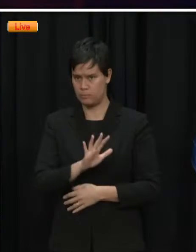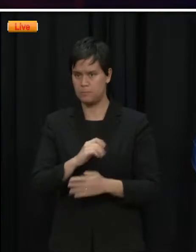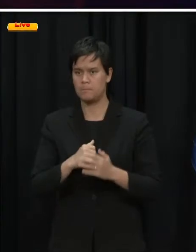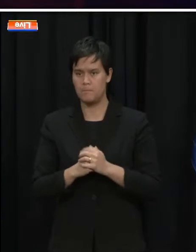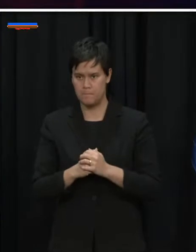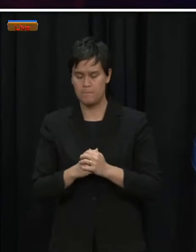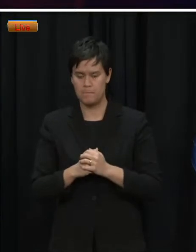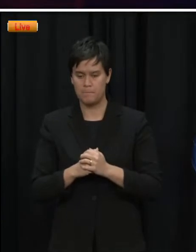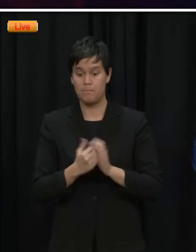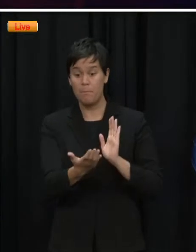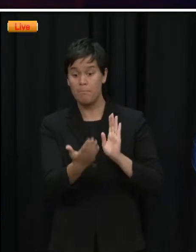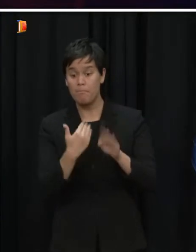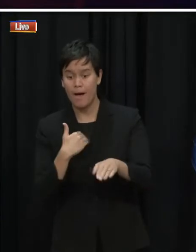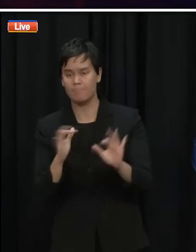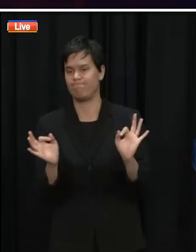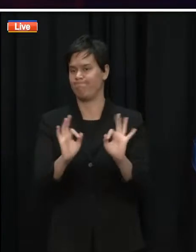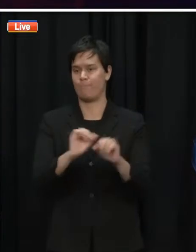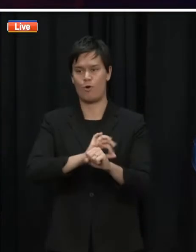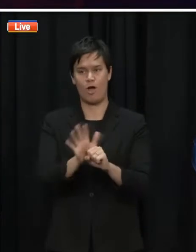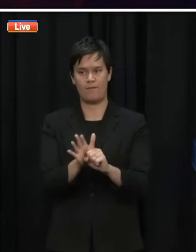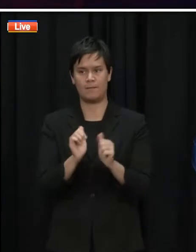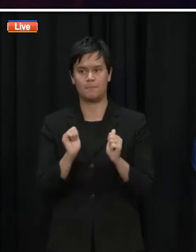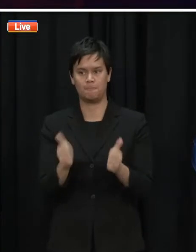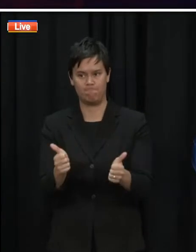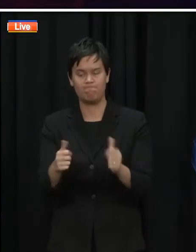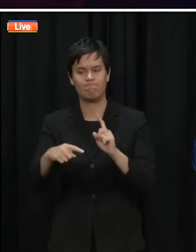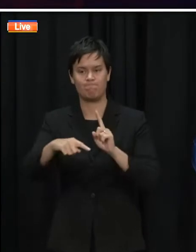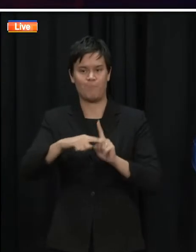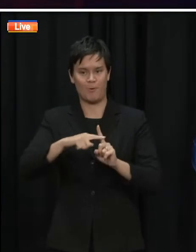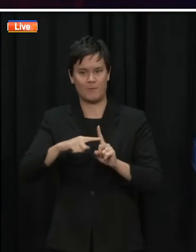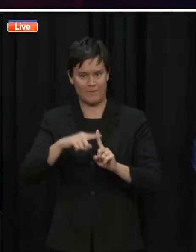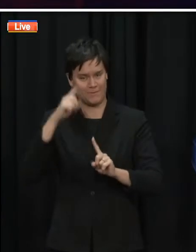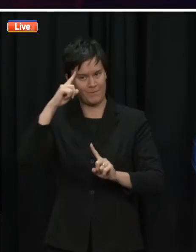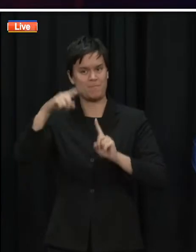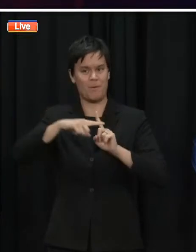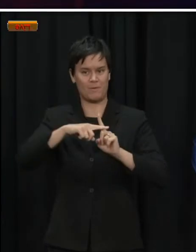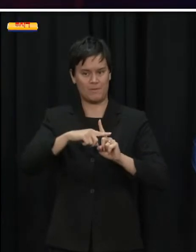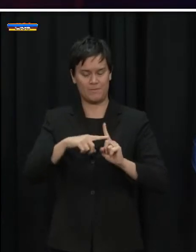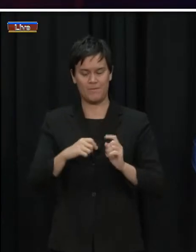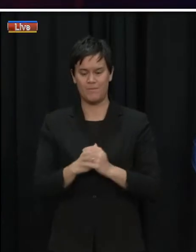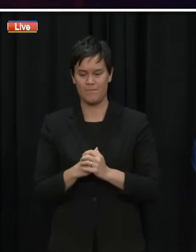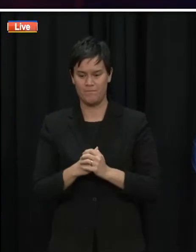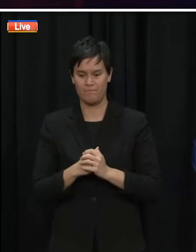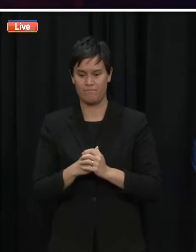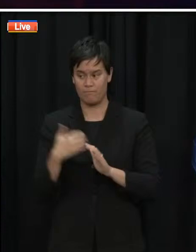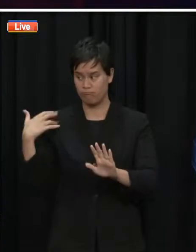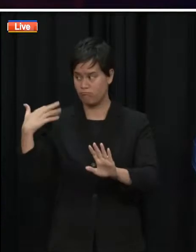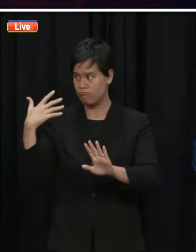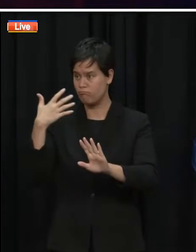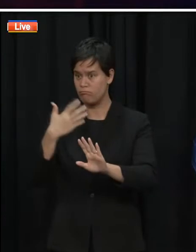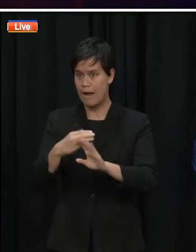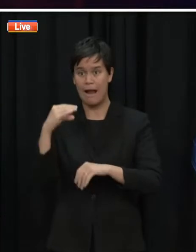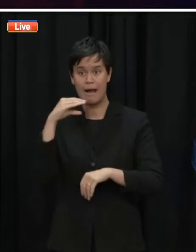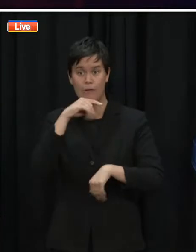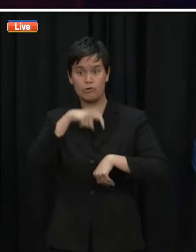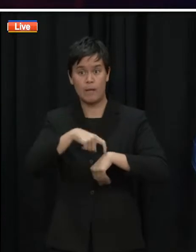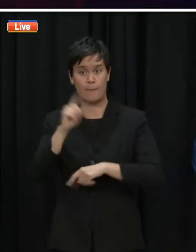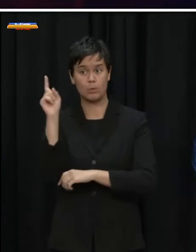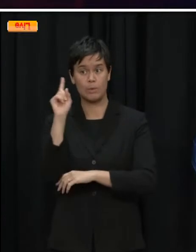have been no positive results, and I should say that those test results were up to around midday today. We had no further positive